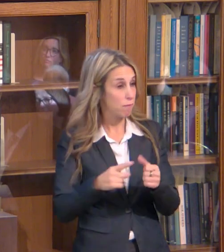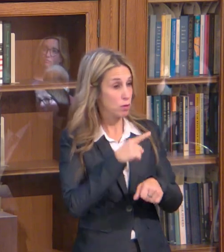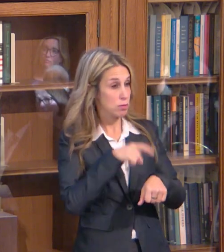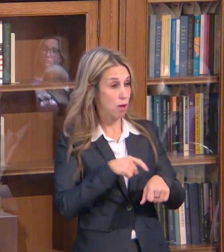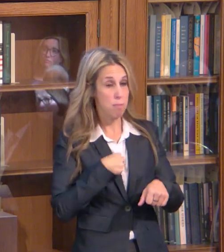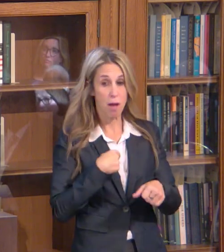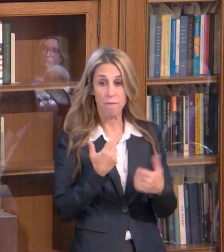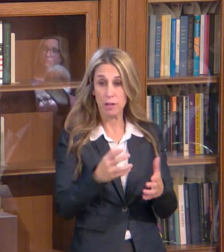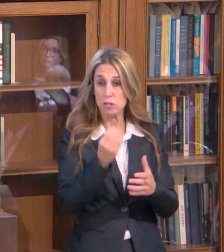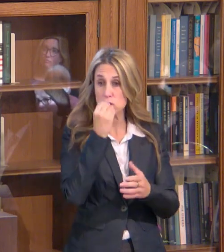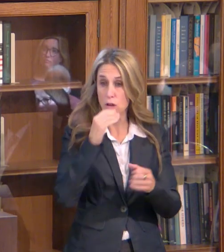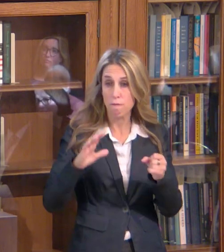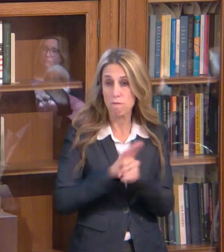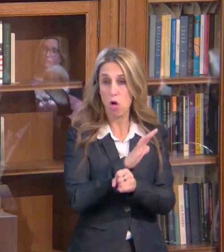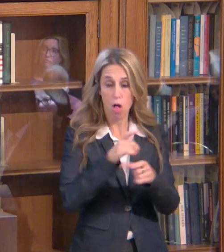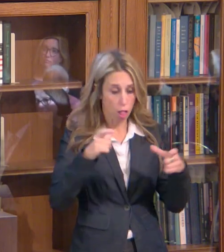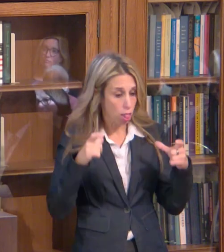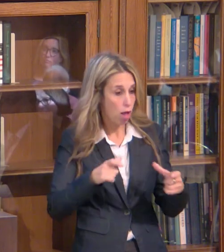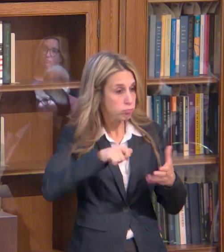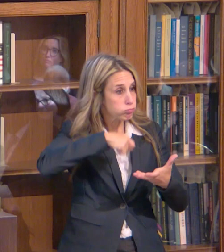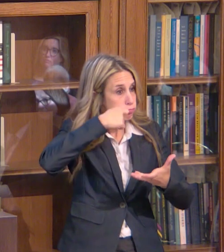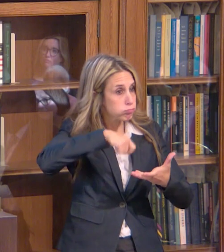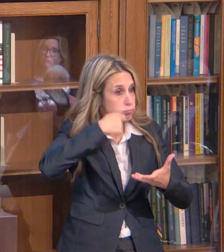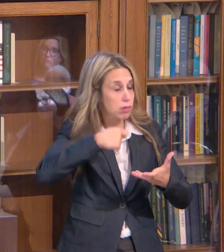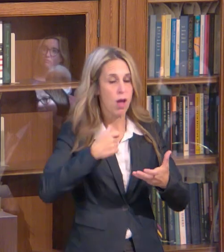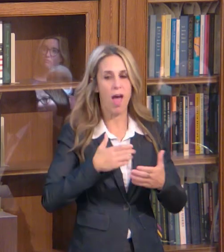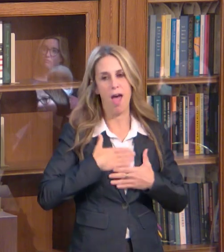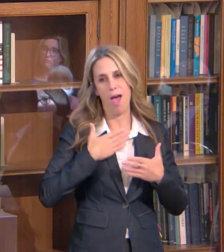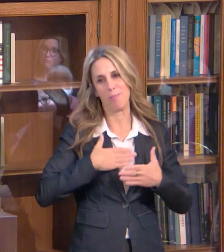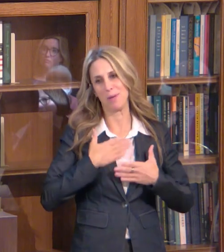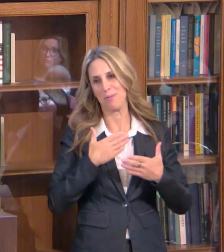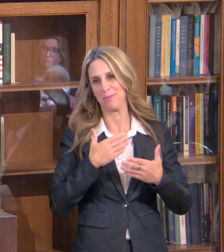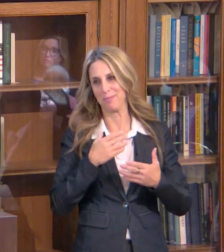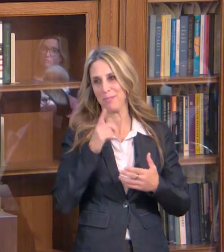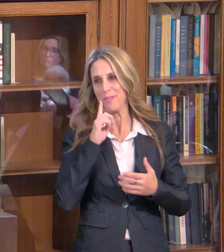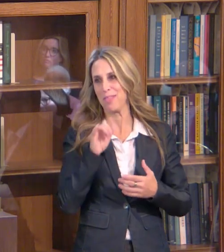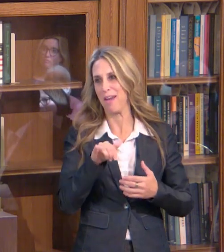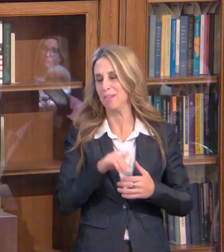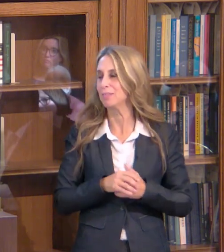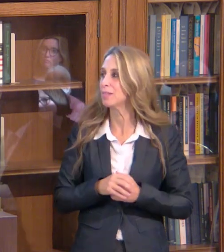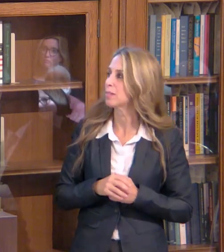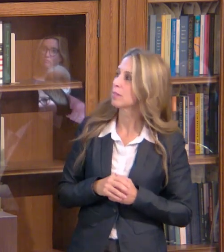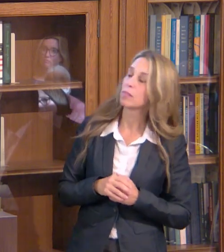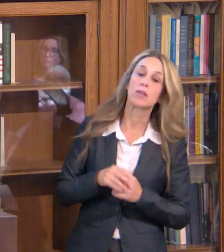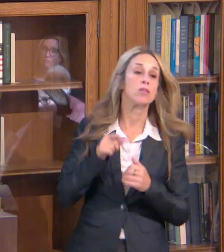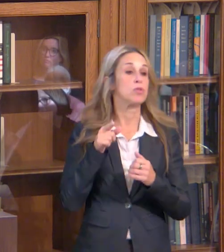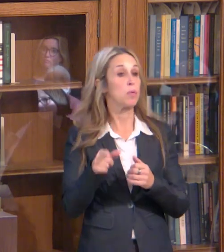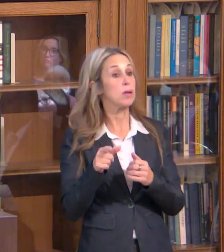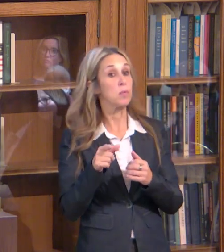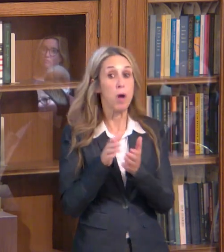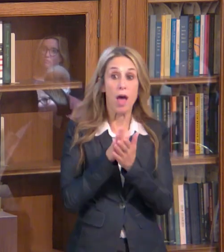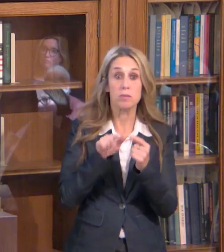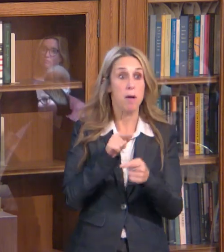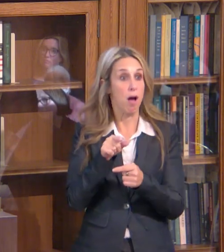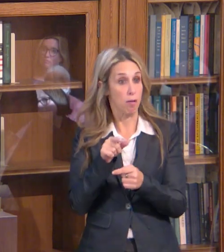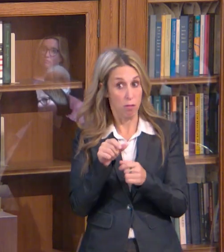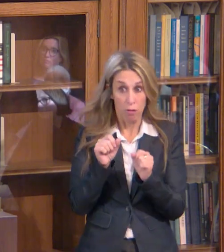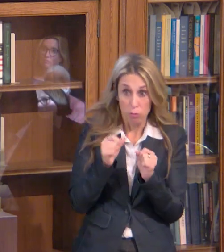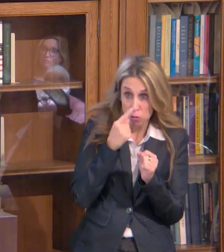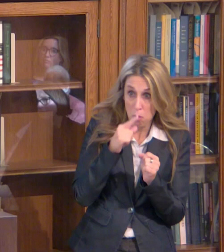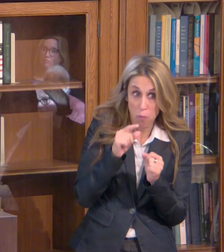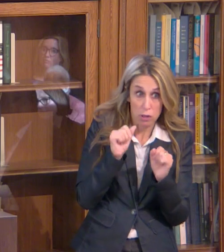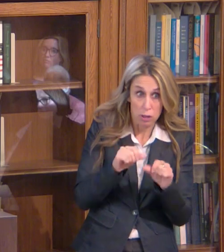meal so was quite pleased with with the lunch we asked him if we could do the conference and he gave us his Blessing and he said